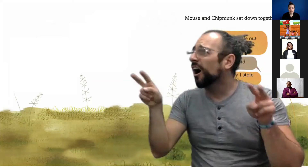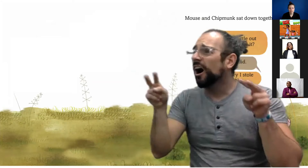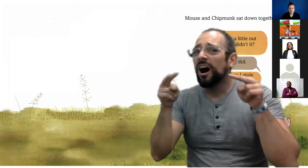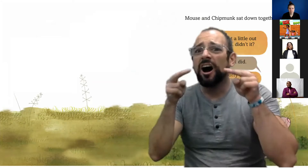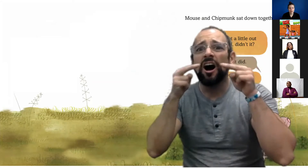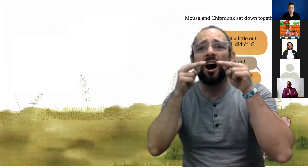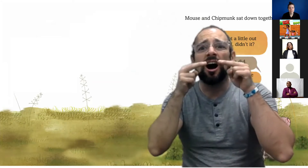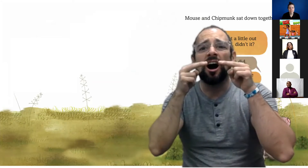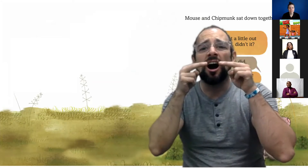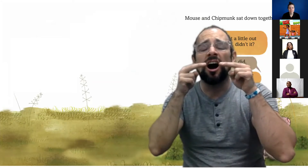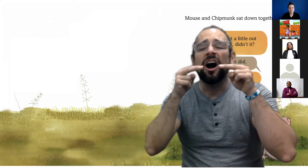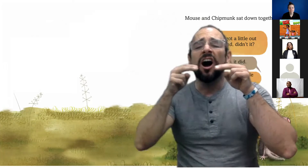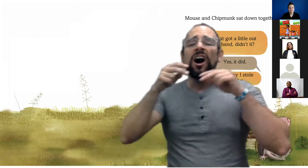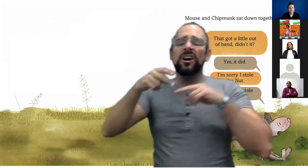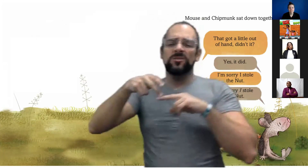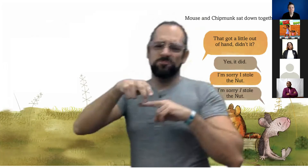Mouse and Chipmunk